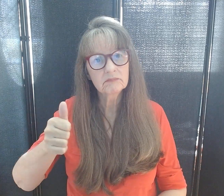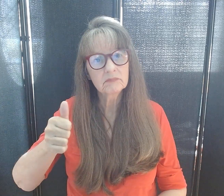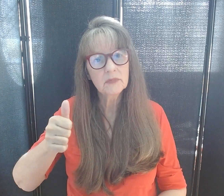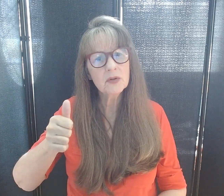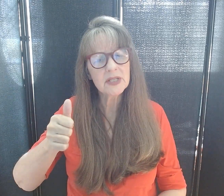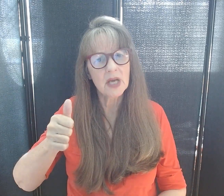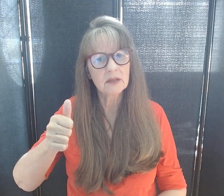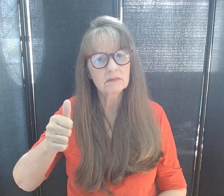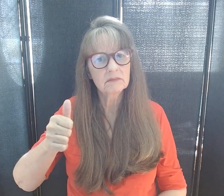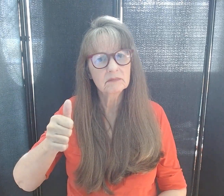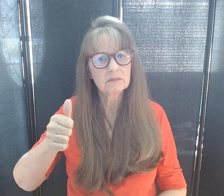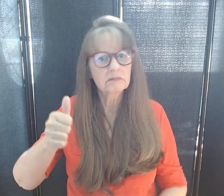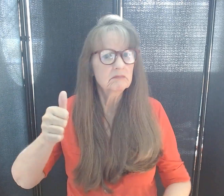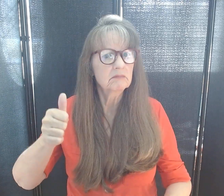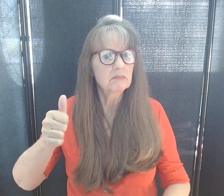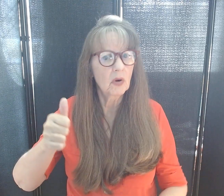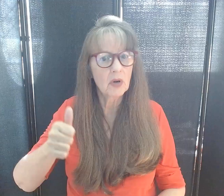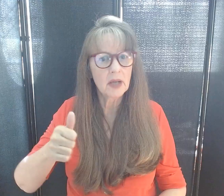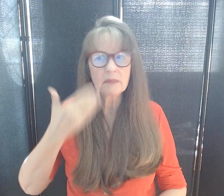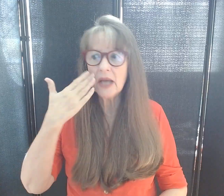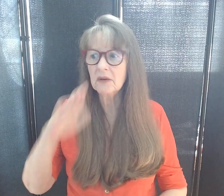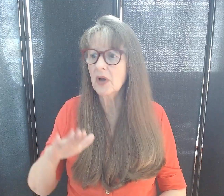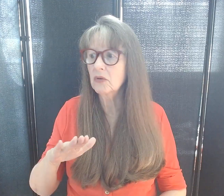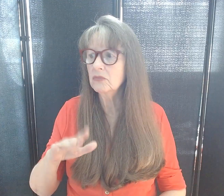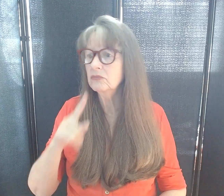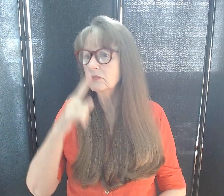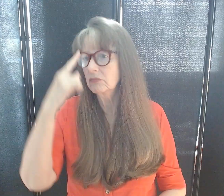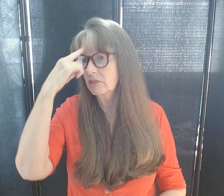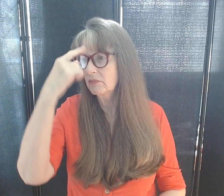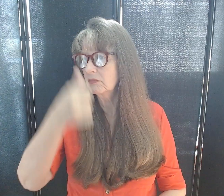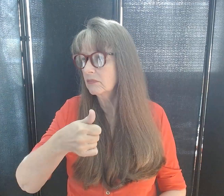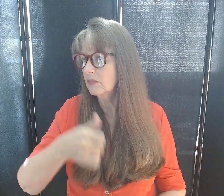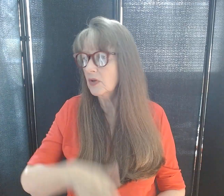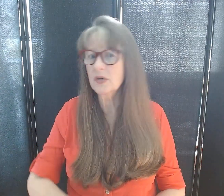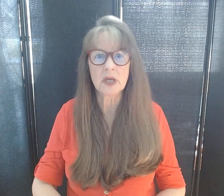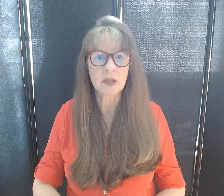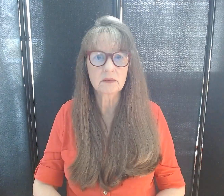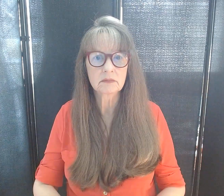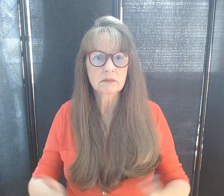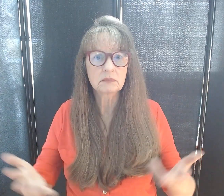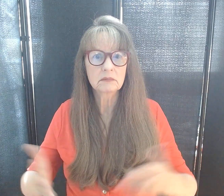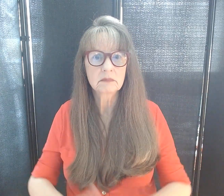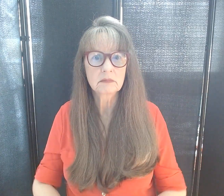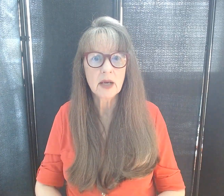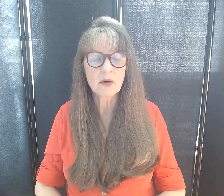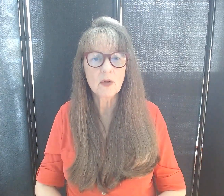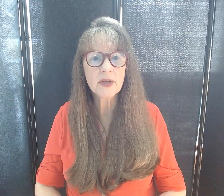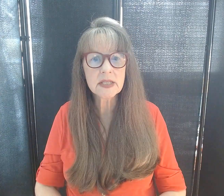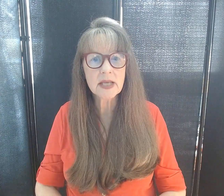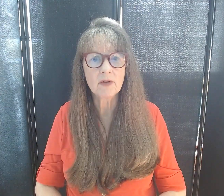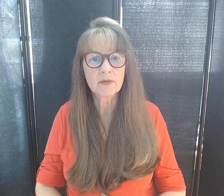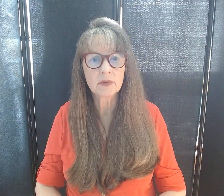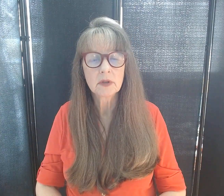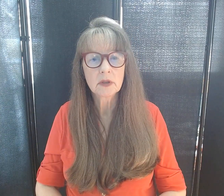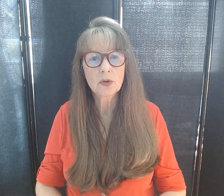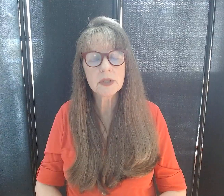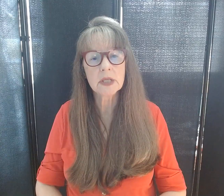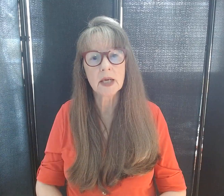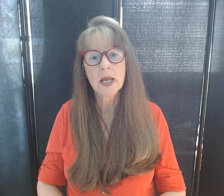you decide. Or like, I don't know. You decide. I don't know. Think self. You decide.